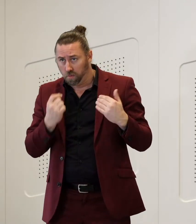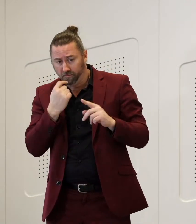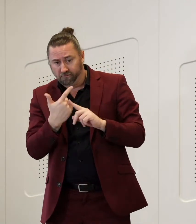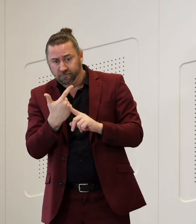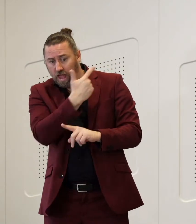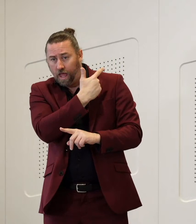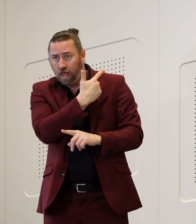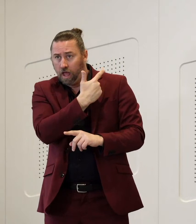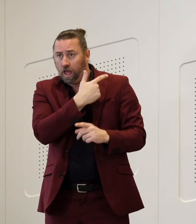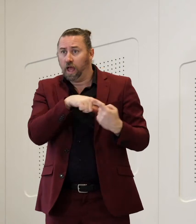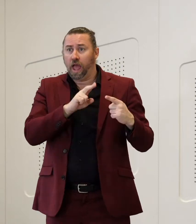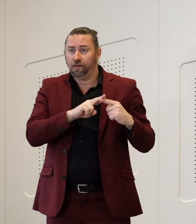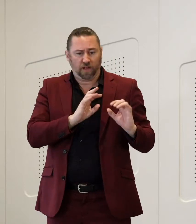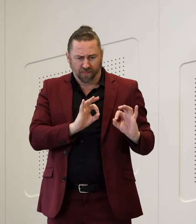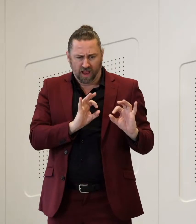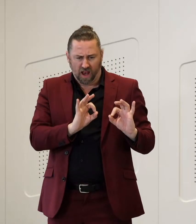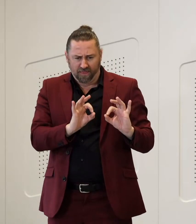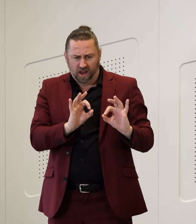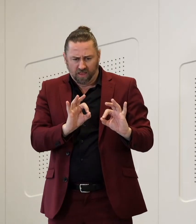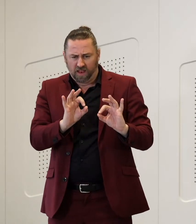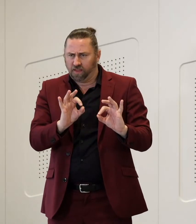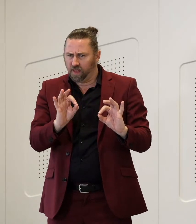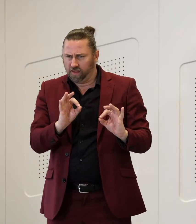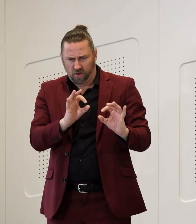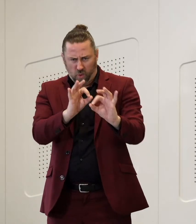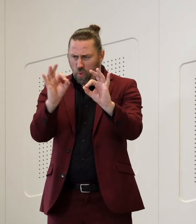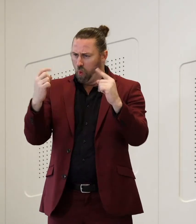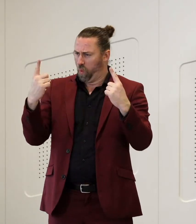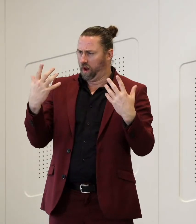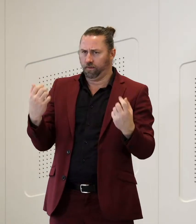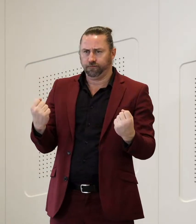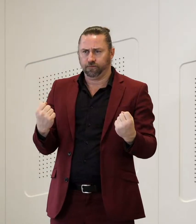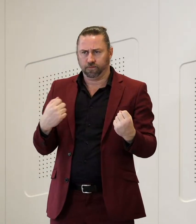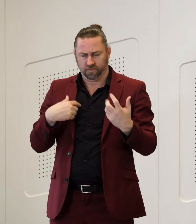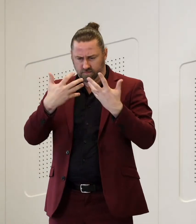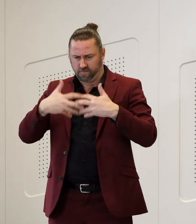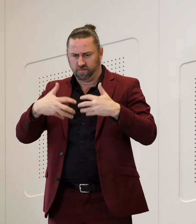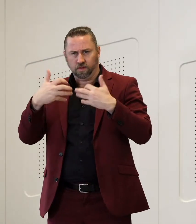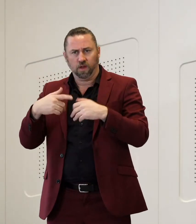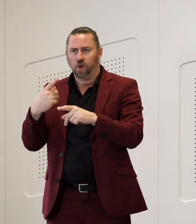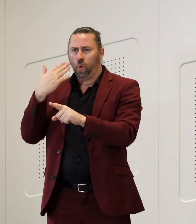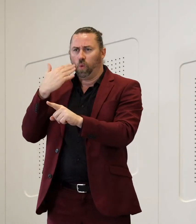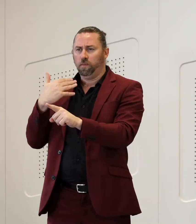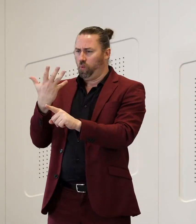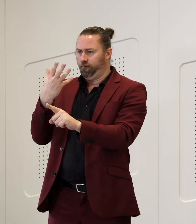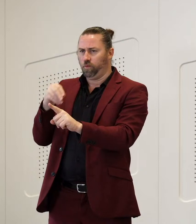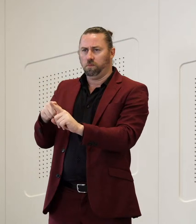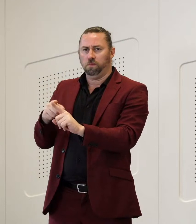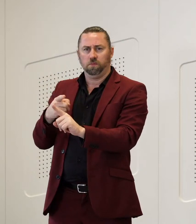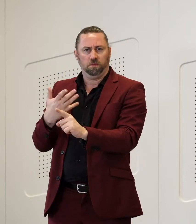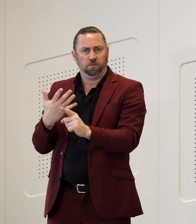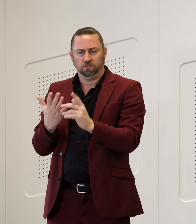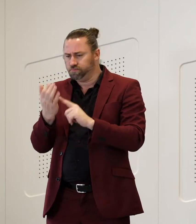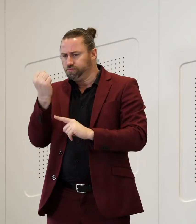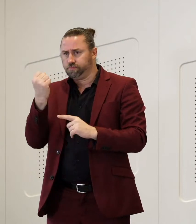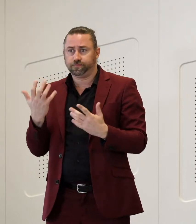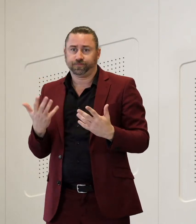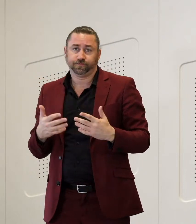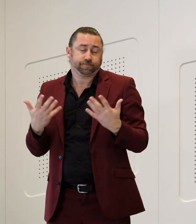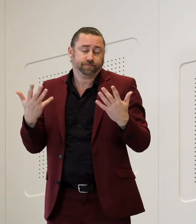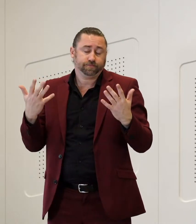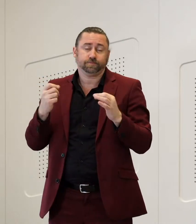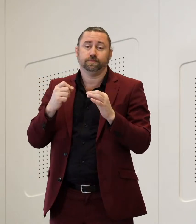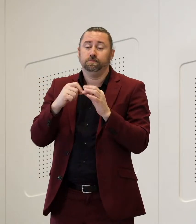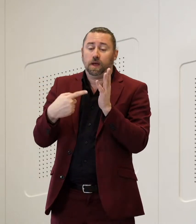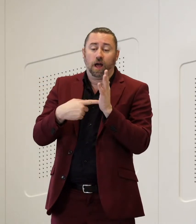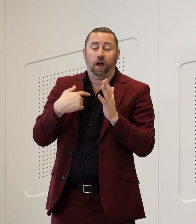if they're all negative, we'll then have to work that through where else the risk has happened. But it's the same as